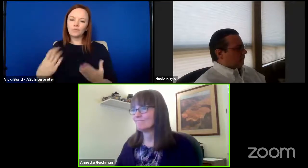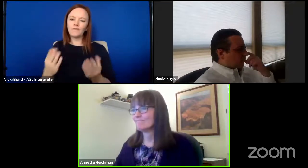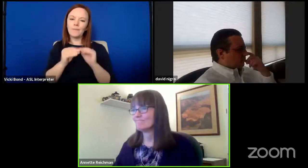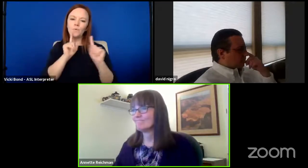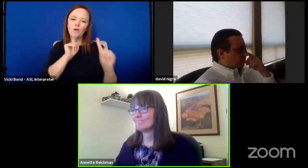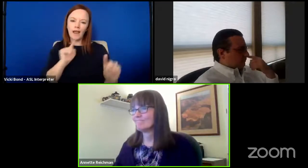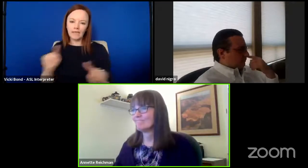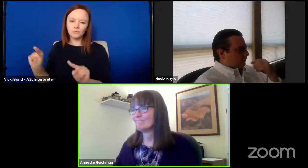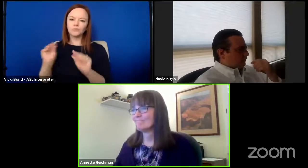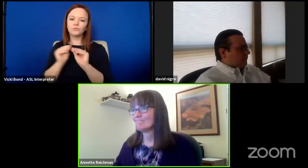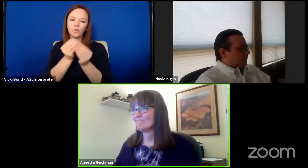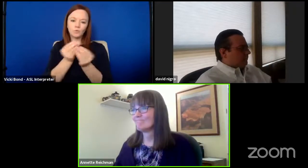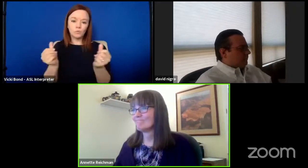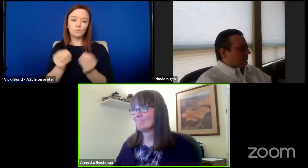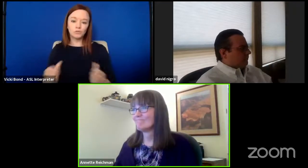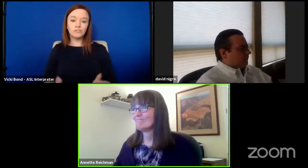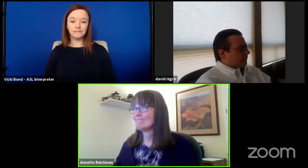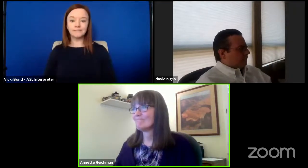to.